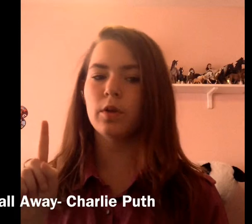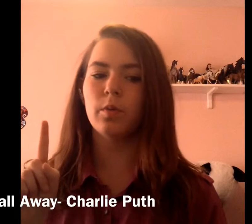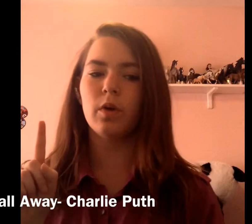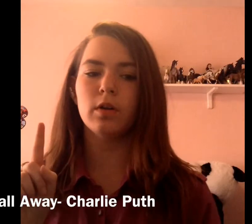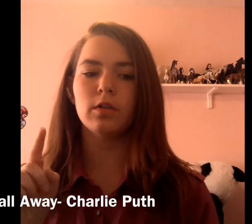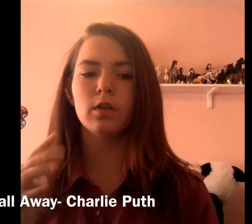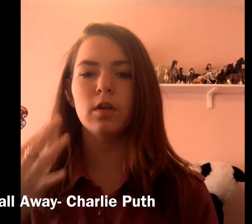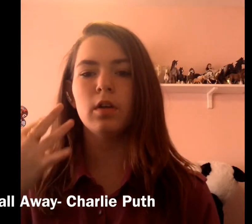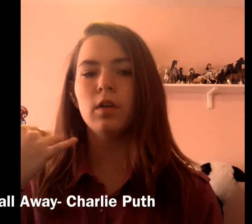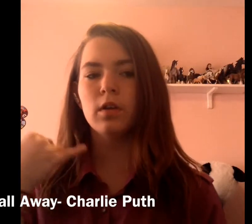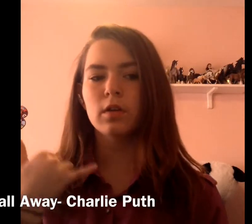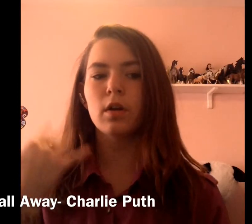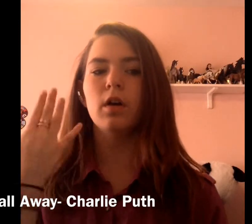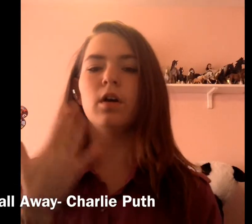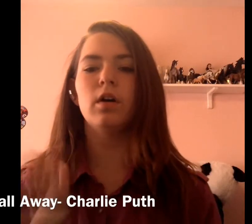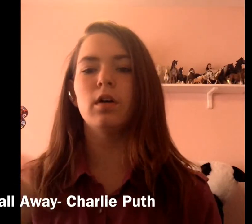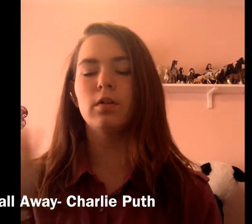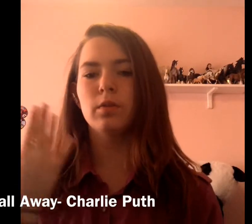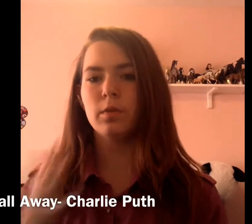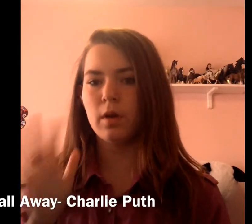one call away